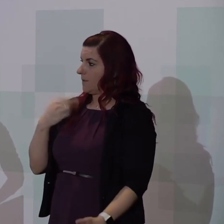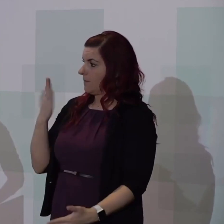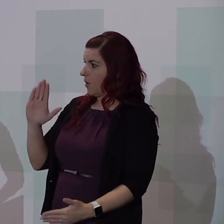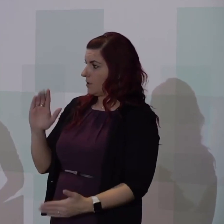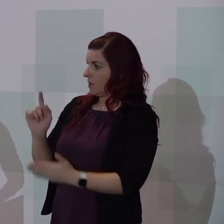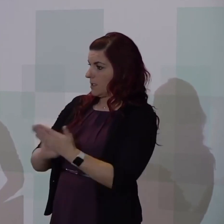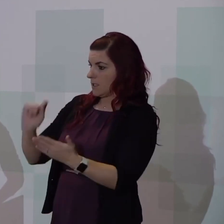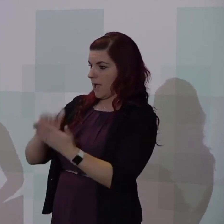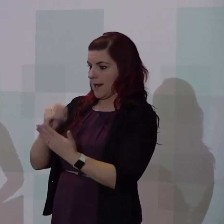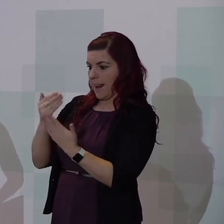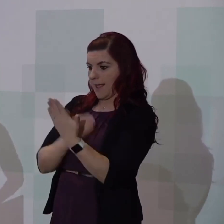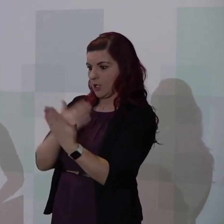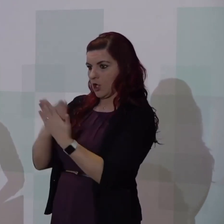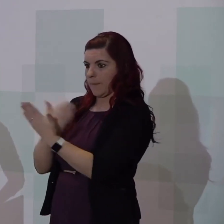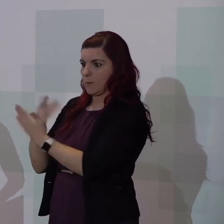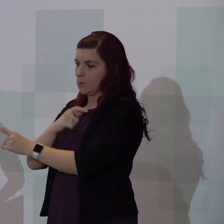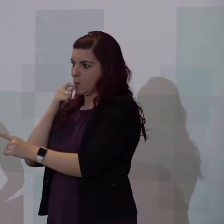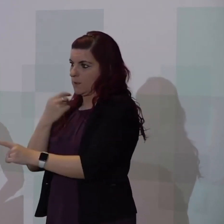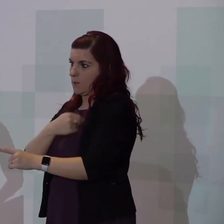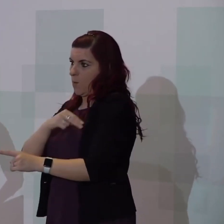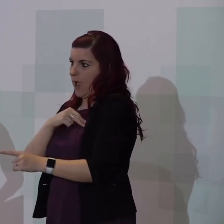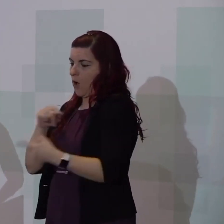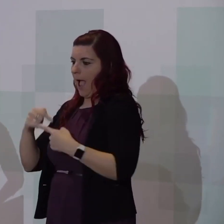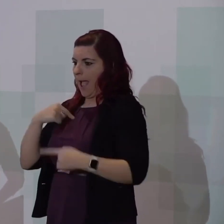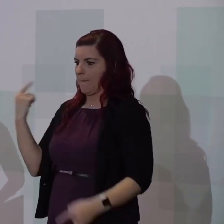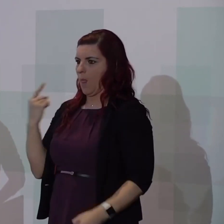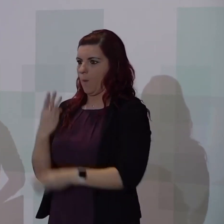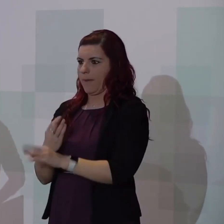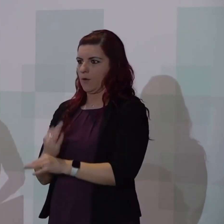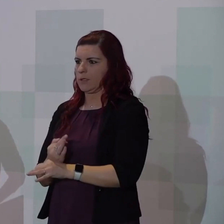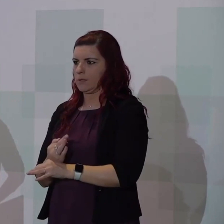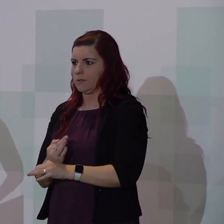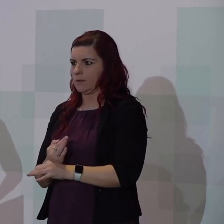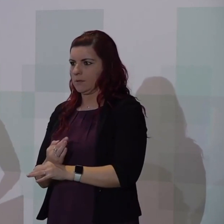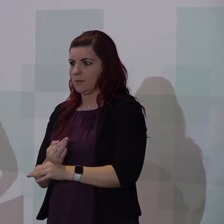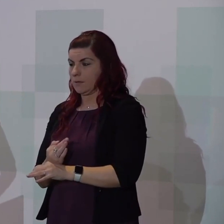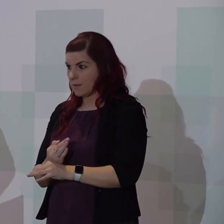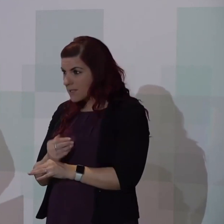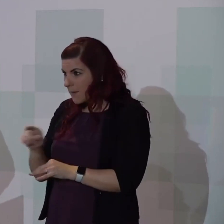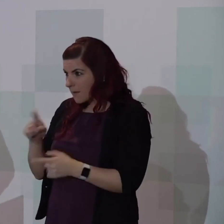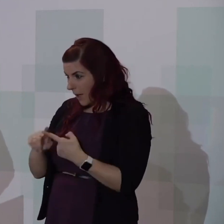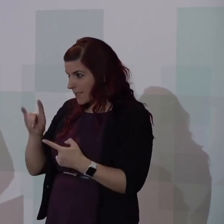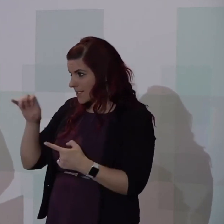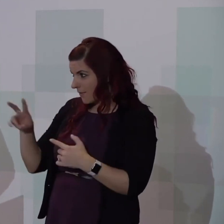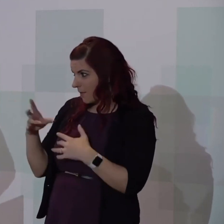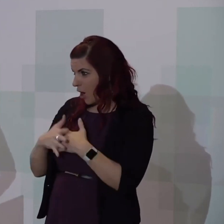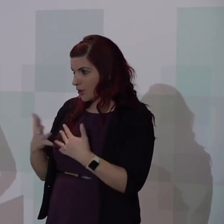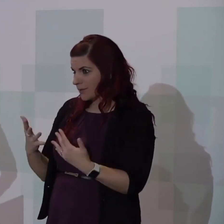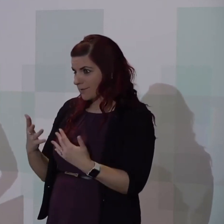legal affidavit to swear that we are a lone parent. This is despite being civilly partnered to each